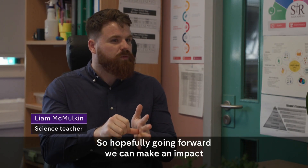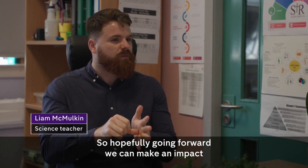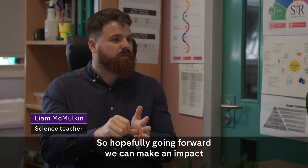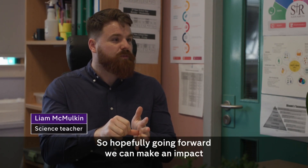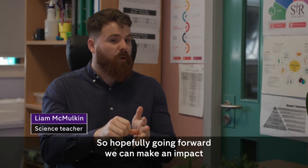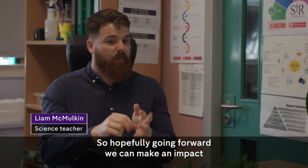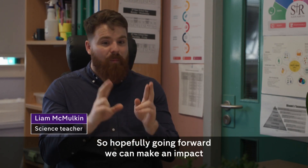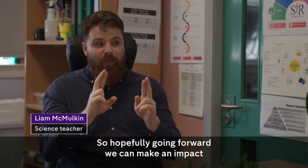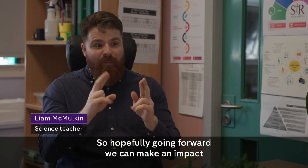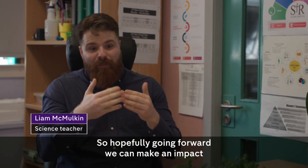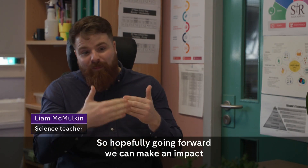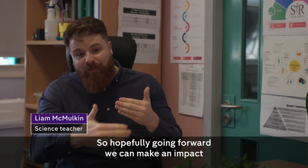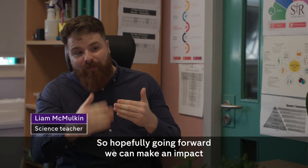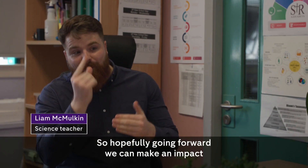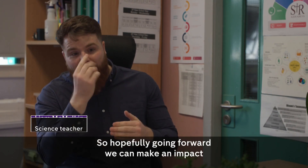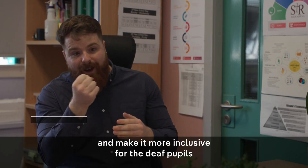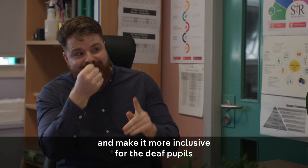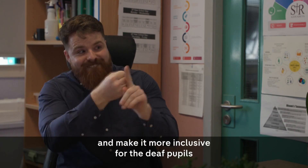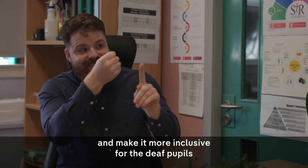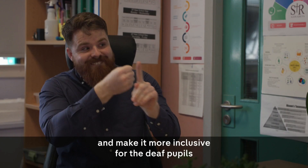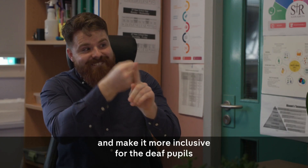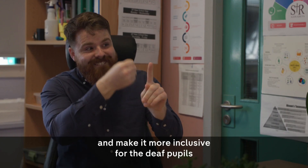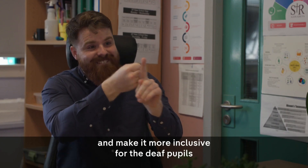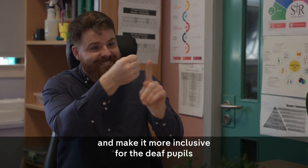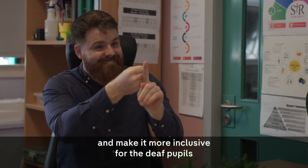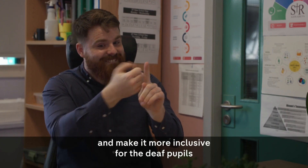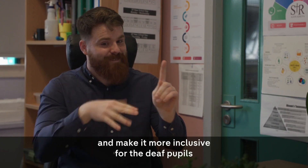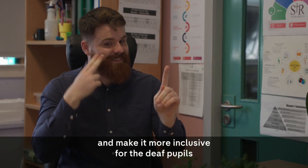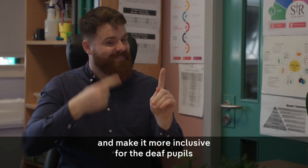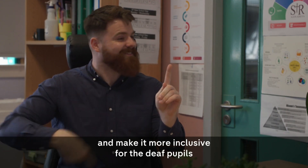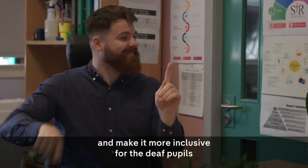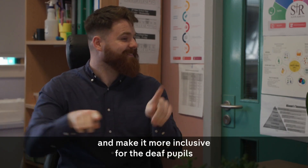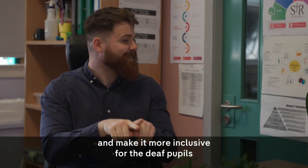hopefully, going forward, we can make an impact and make it more inclusive for the deaf pupils.